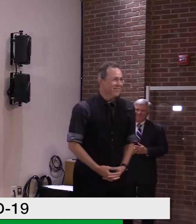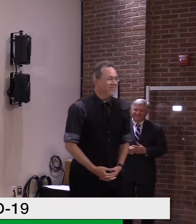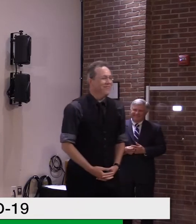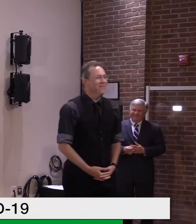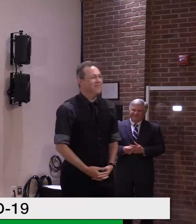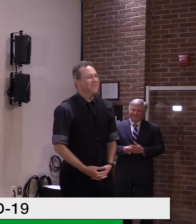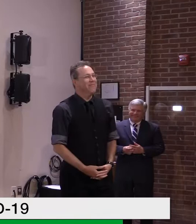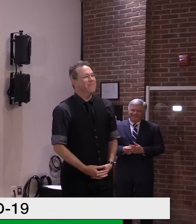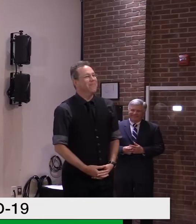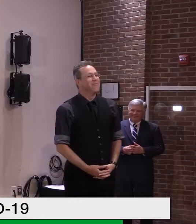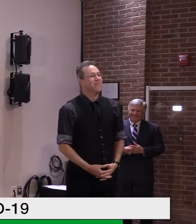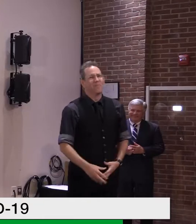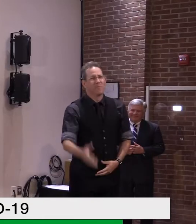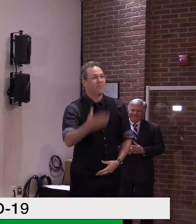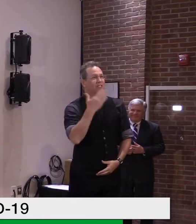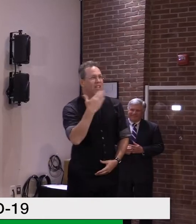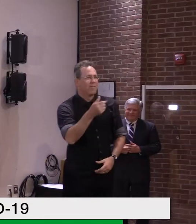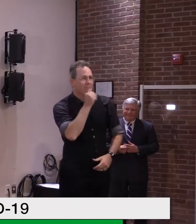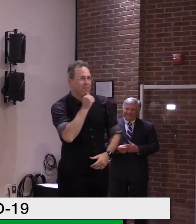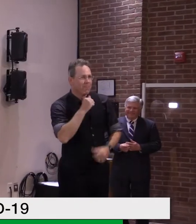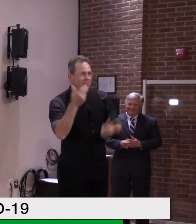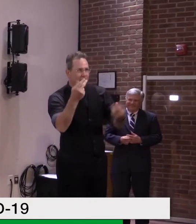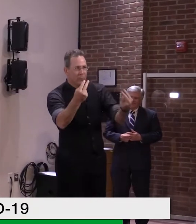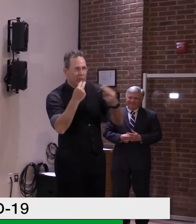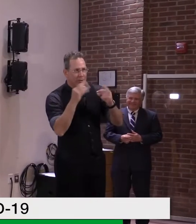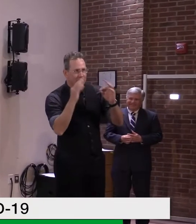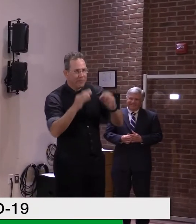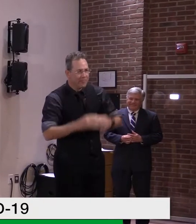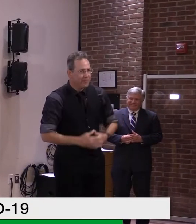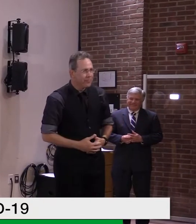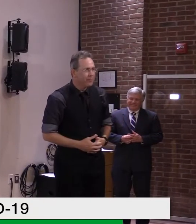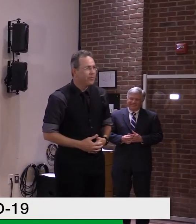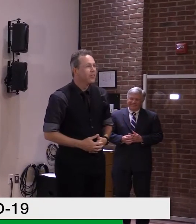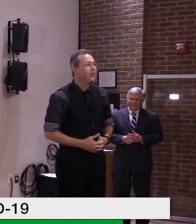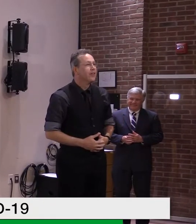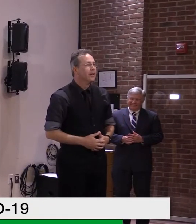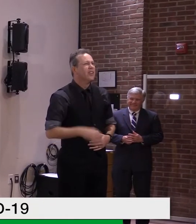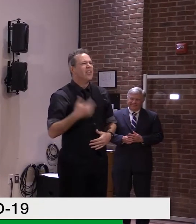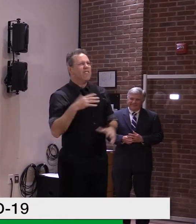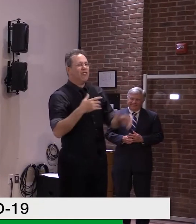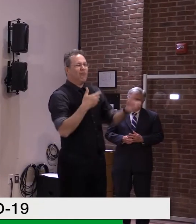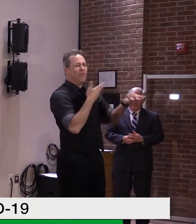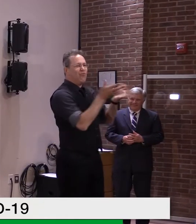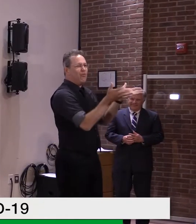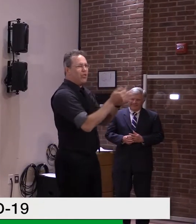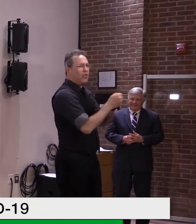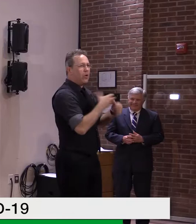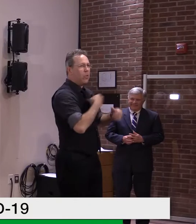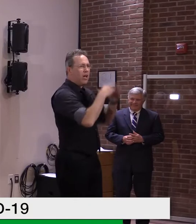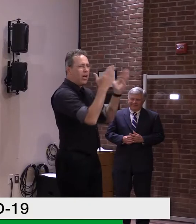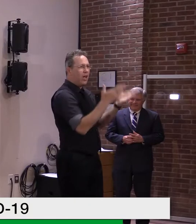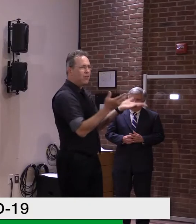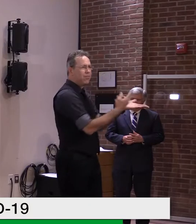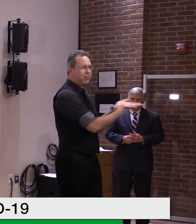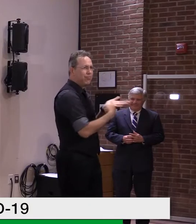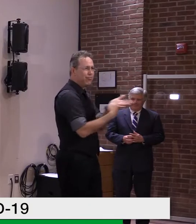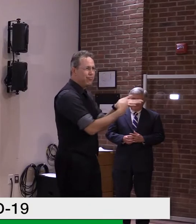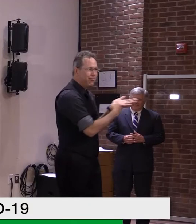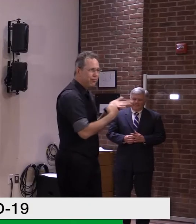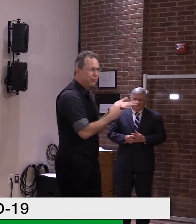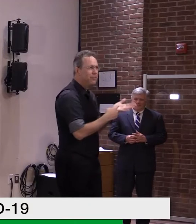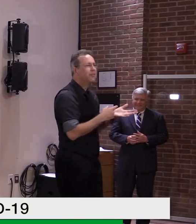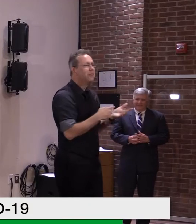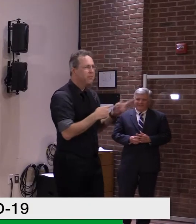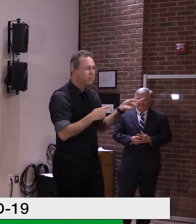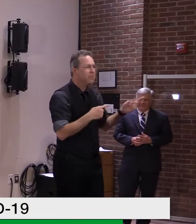Well, thanks again. Just off the call with the White House. Today, Dr. Walensky reflected on the